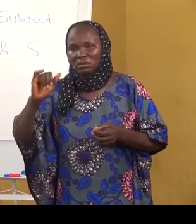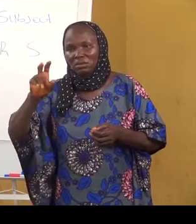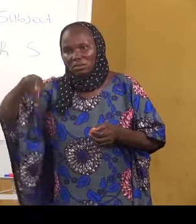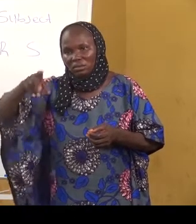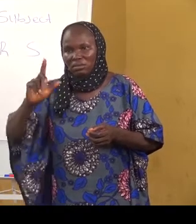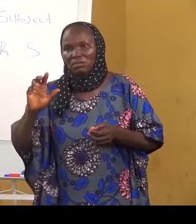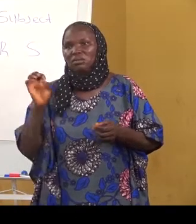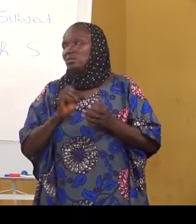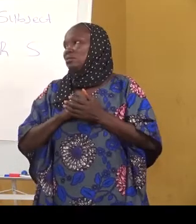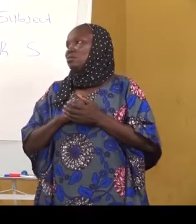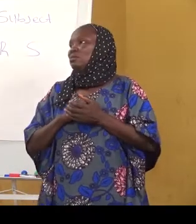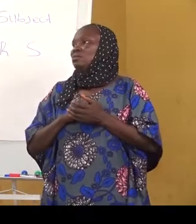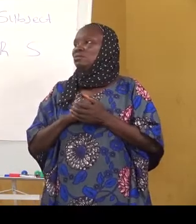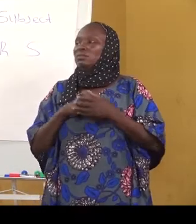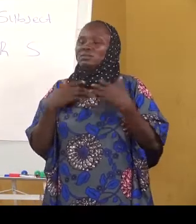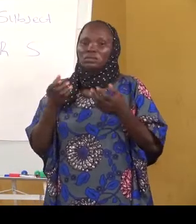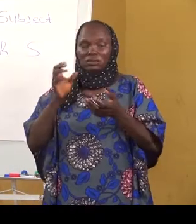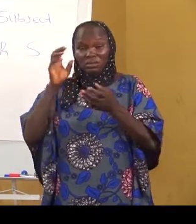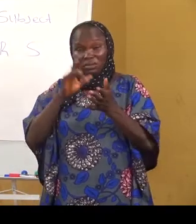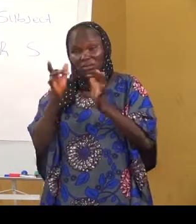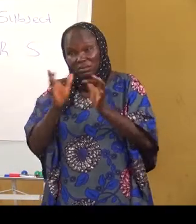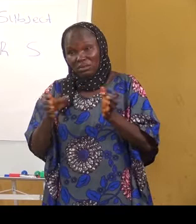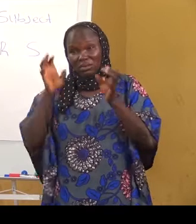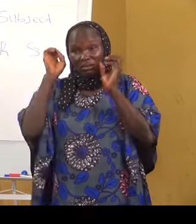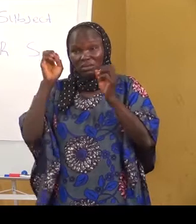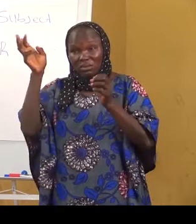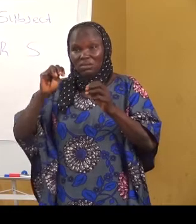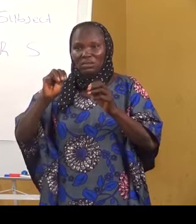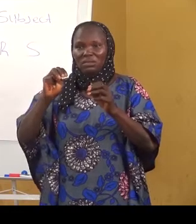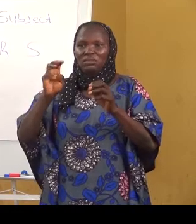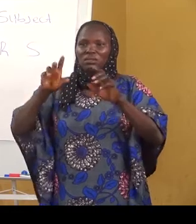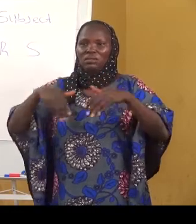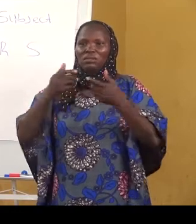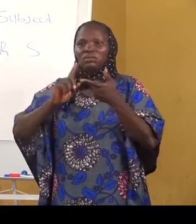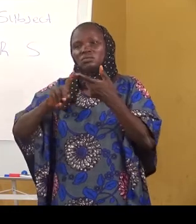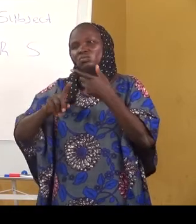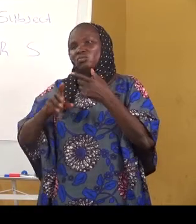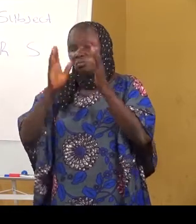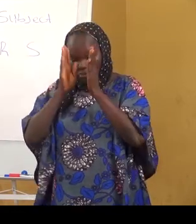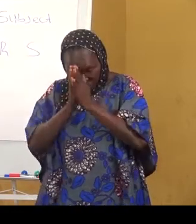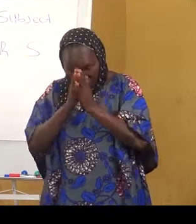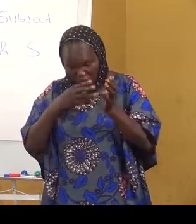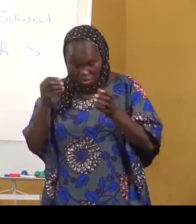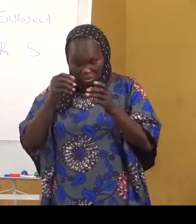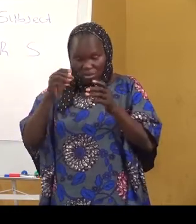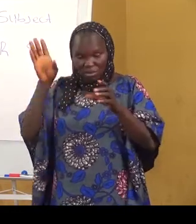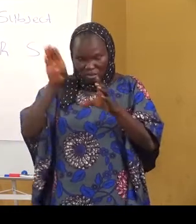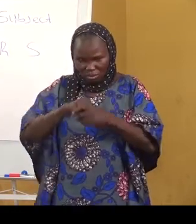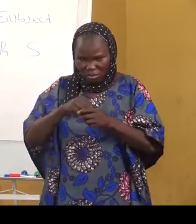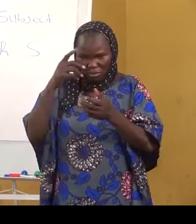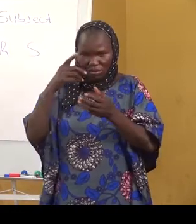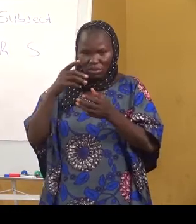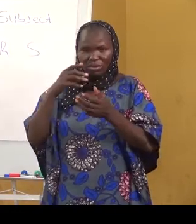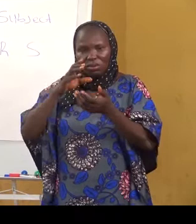in the process of teaching them how to pray, he included the issue of forgiveness. That is to tell all students